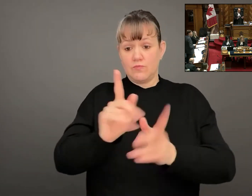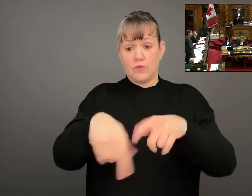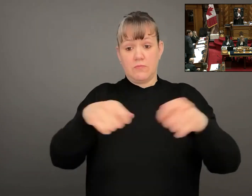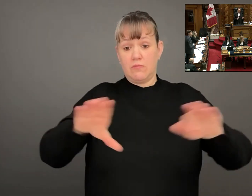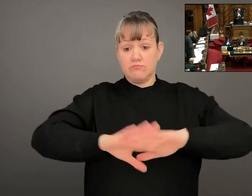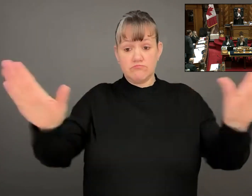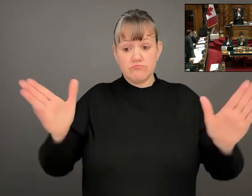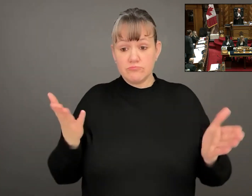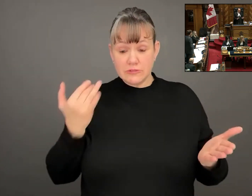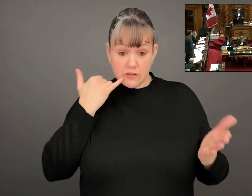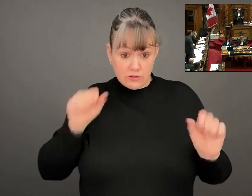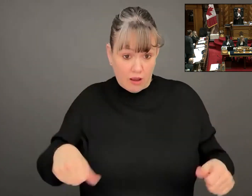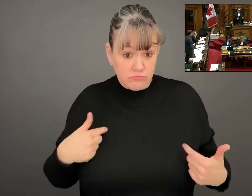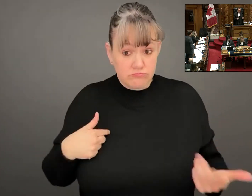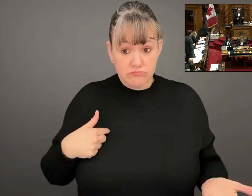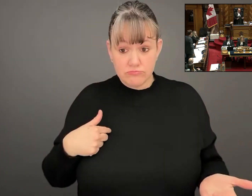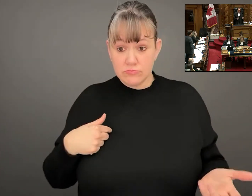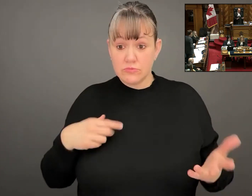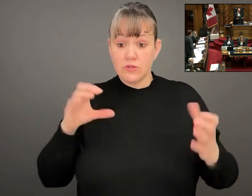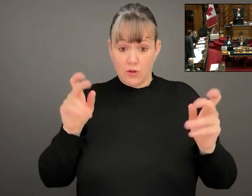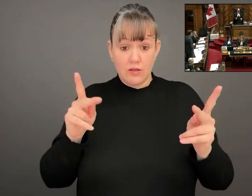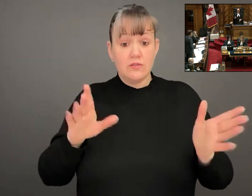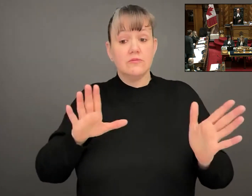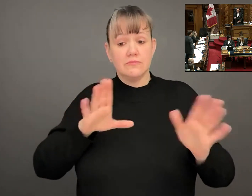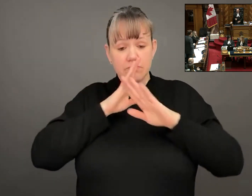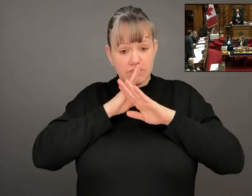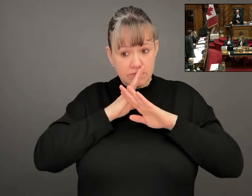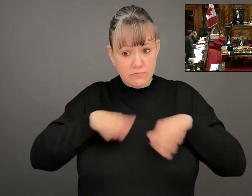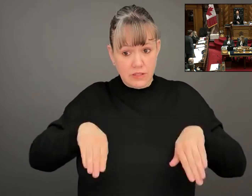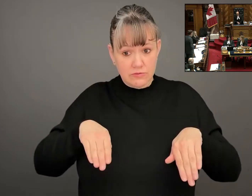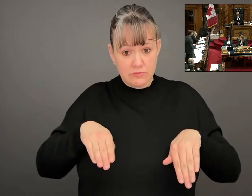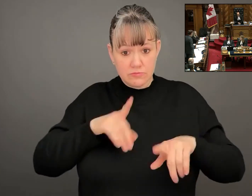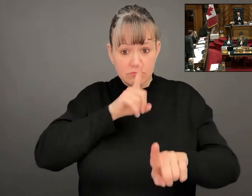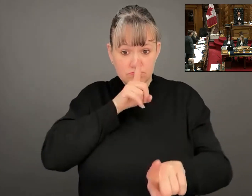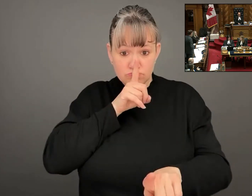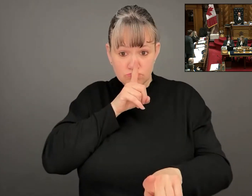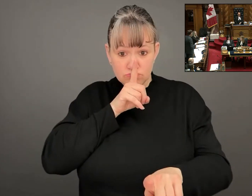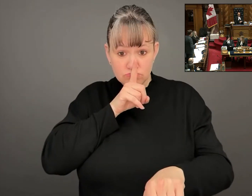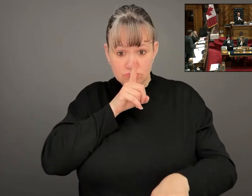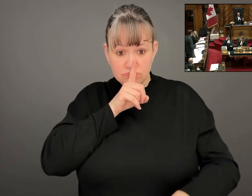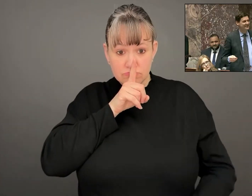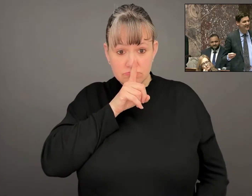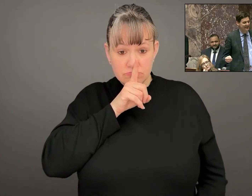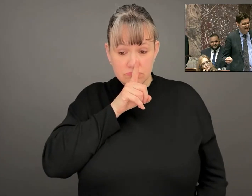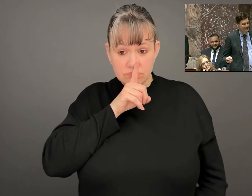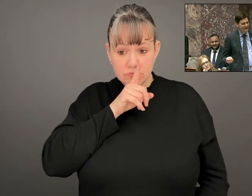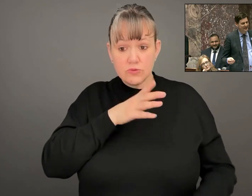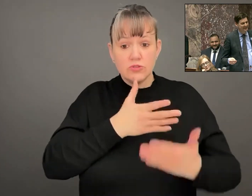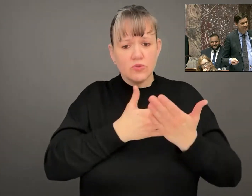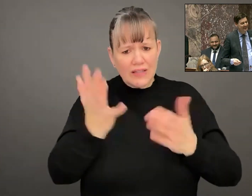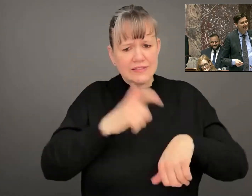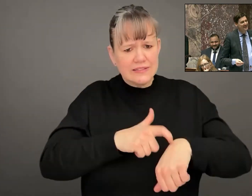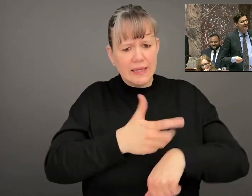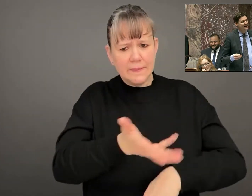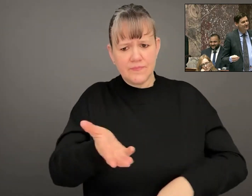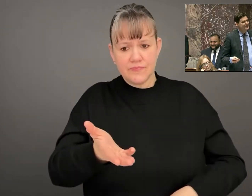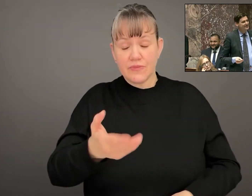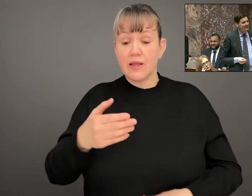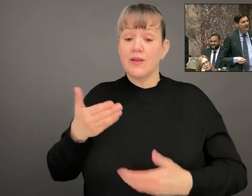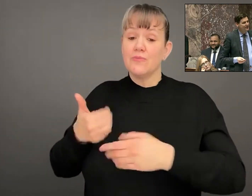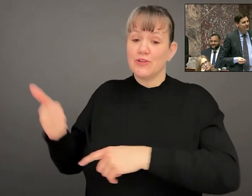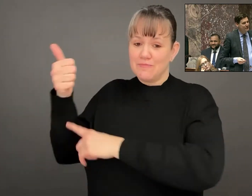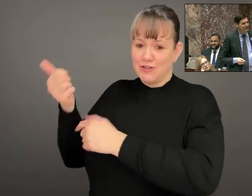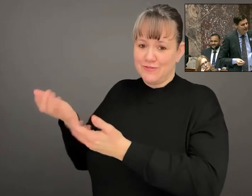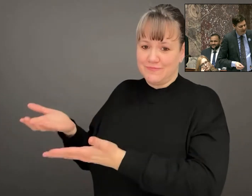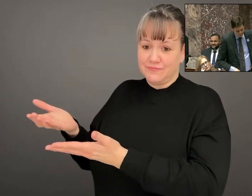stay quiet, wasting your own time. Premier will include. You'll never guess what they asked me to sign, Honourable Speaker. They asked me to